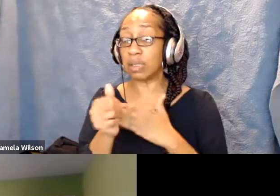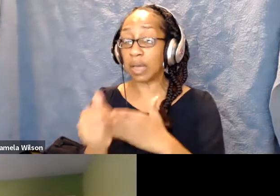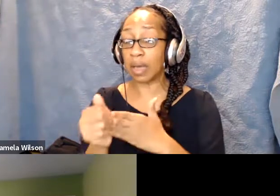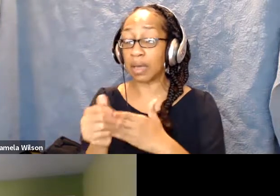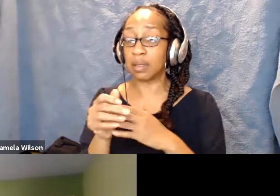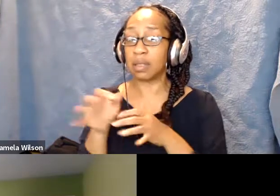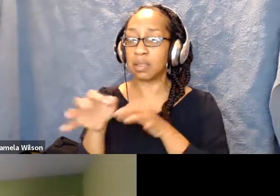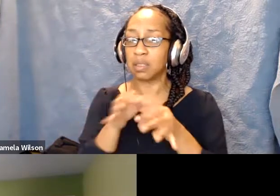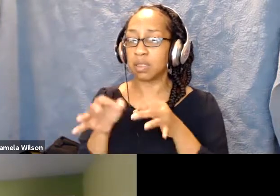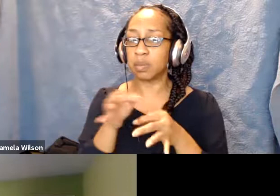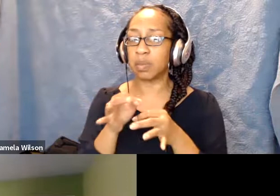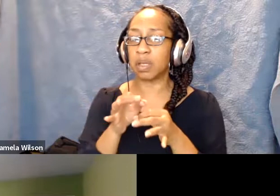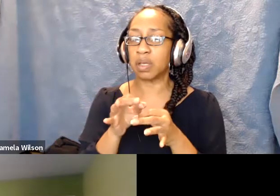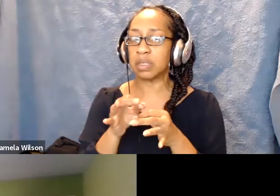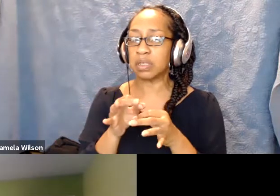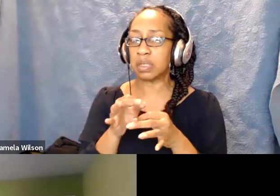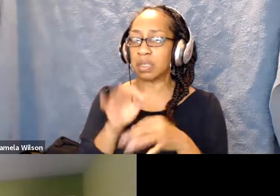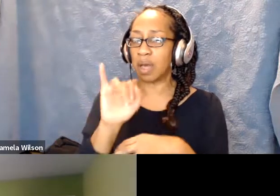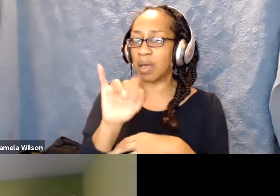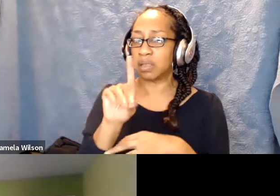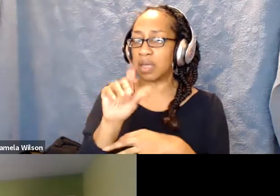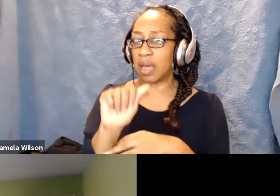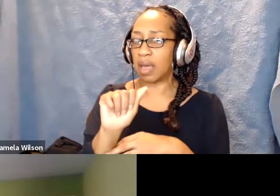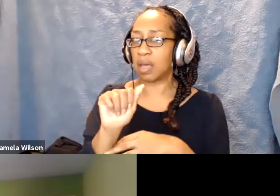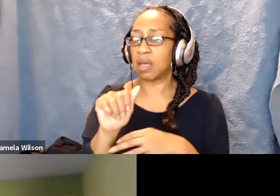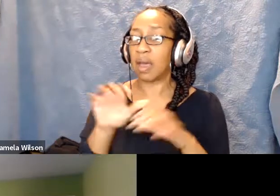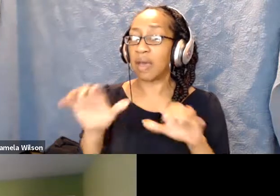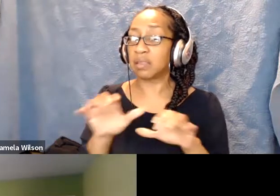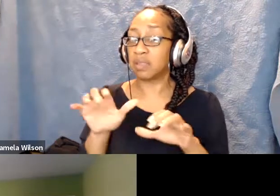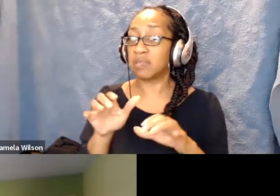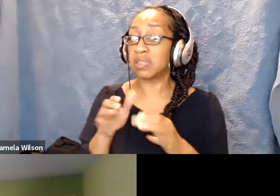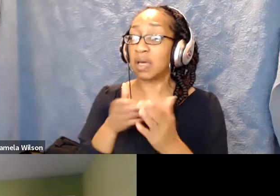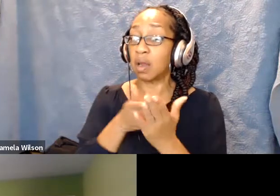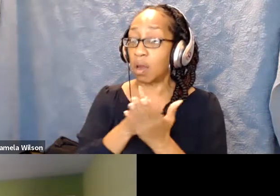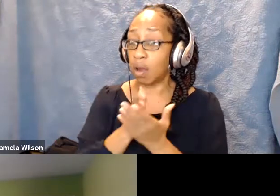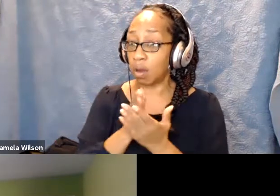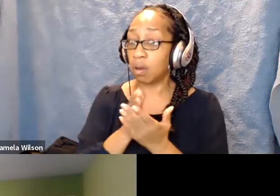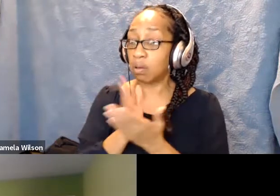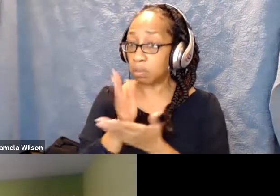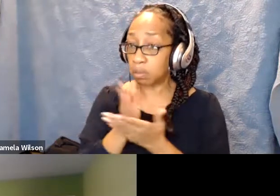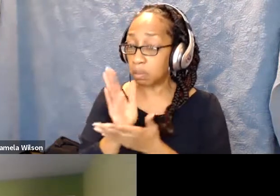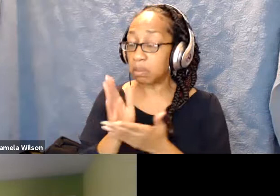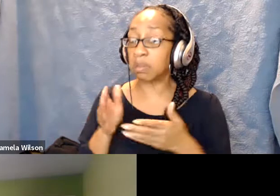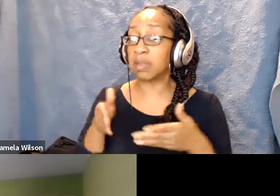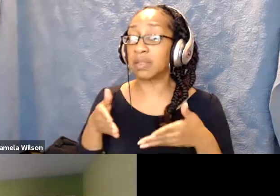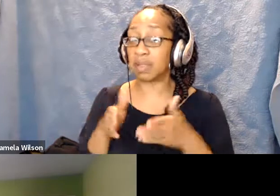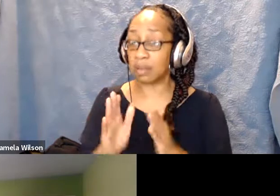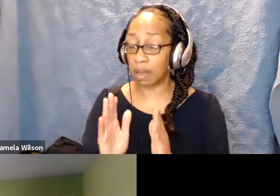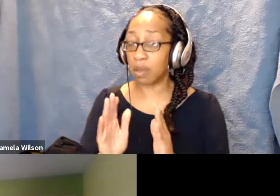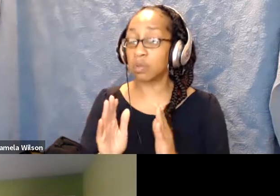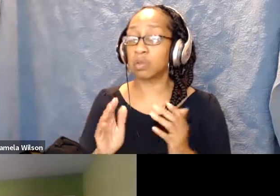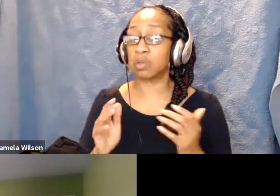allowable activities under IDEA and VR, and identifies resources and examples. So I'd encourage you to